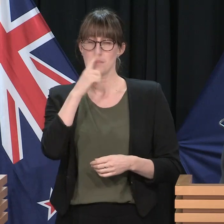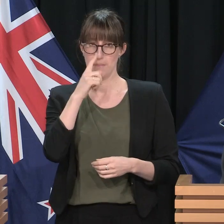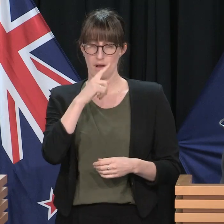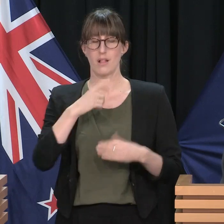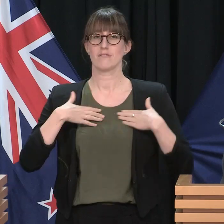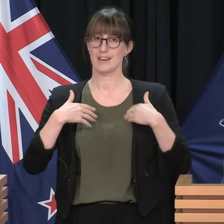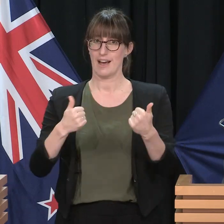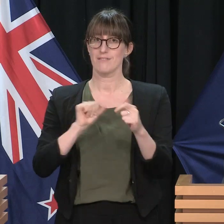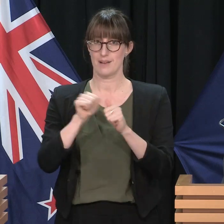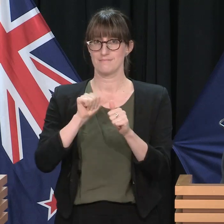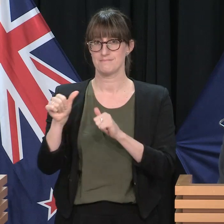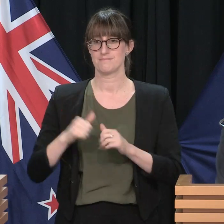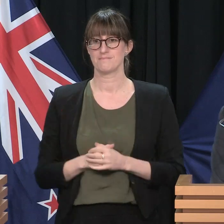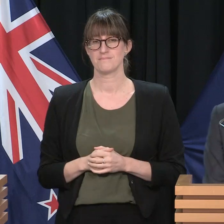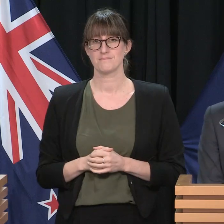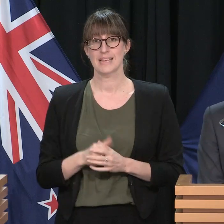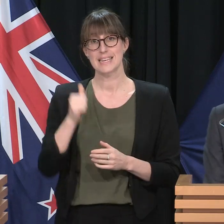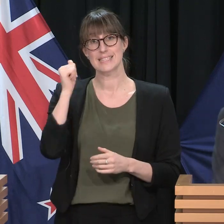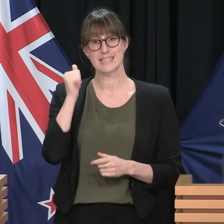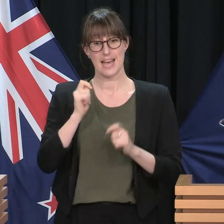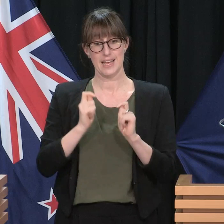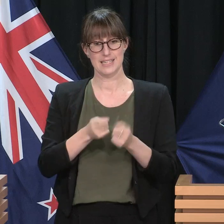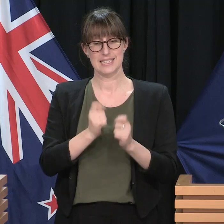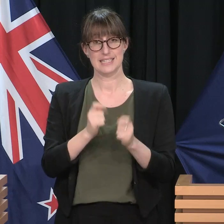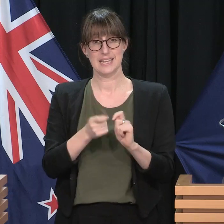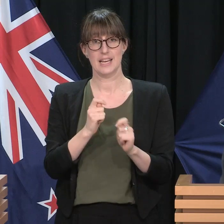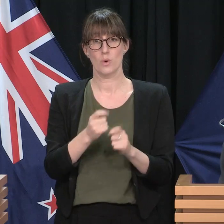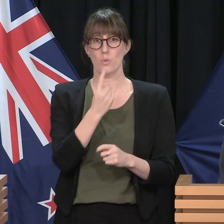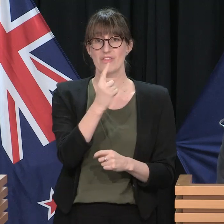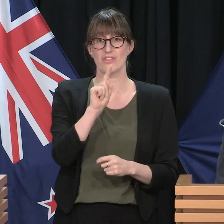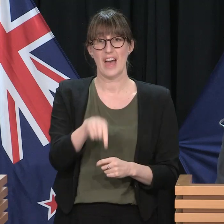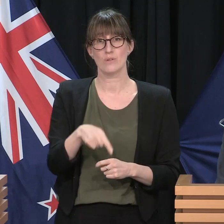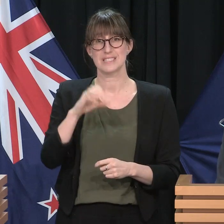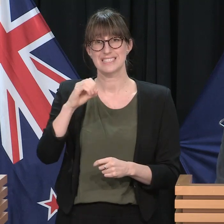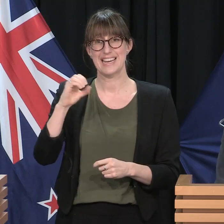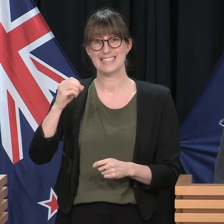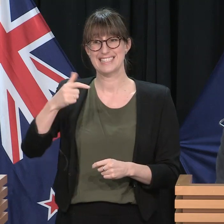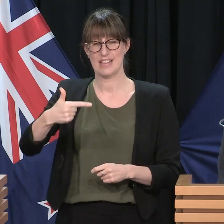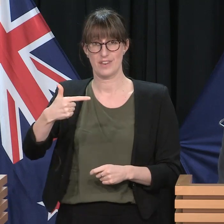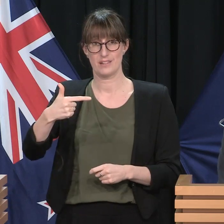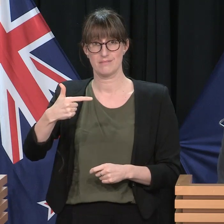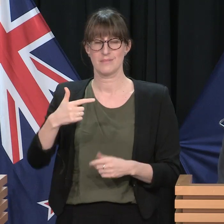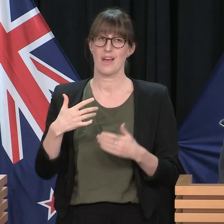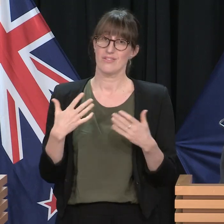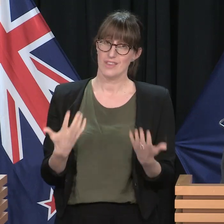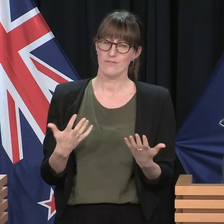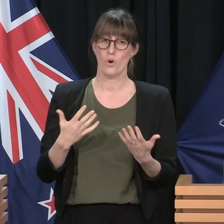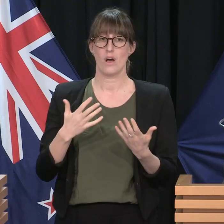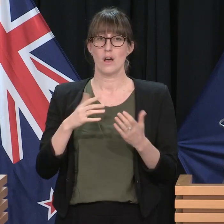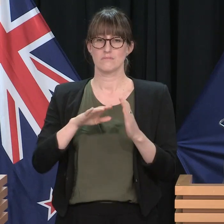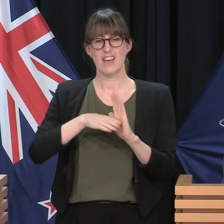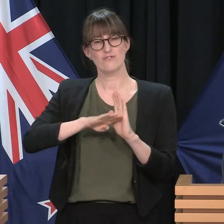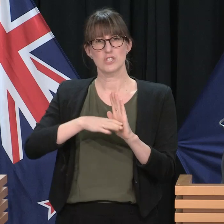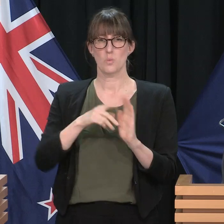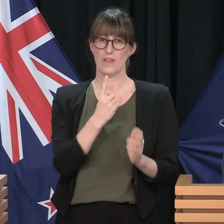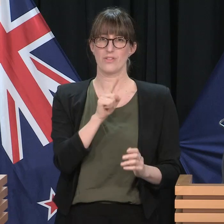1,205. Yesterday, our labs processed 1,007 tests. The seven-day rolling average, therefore, is